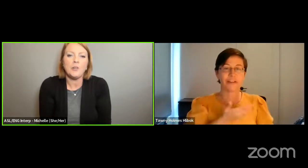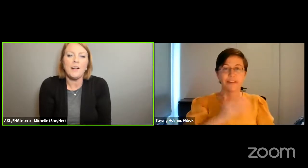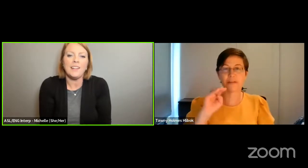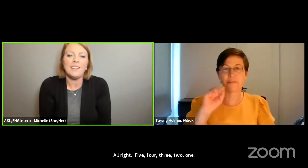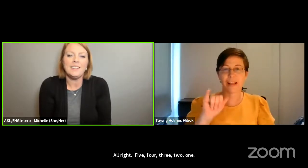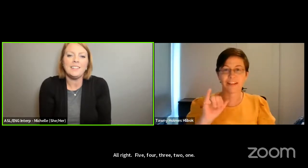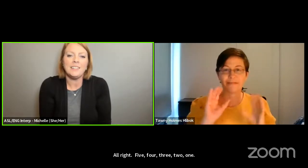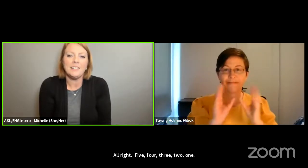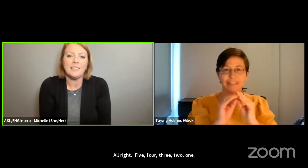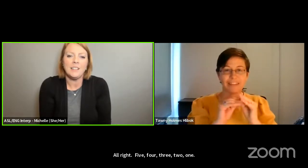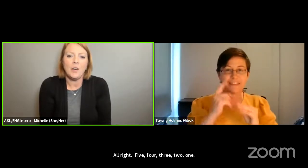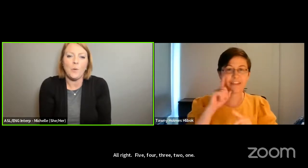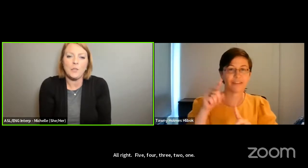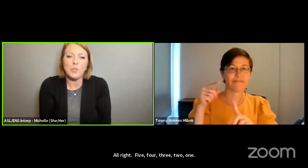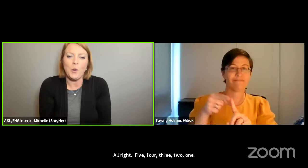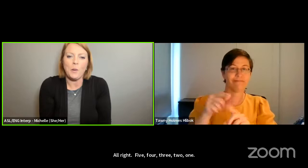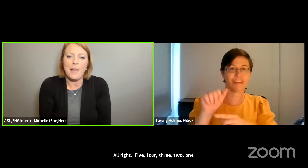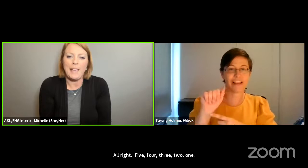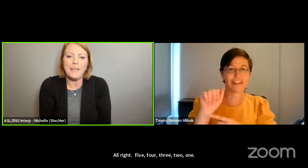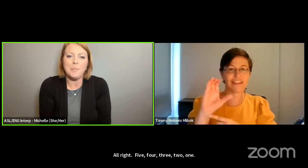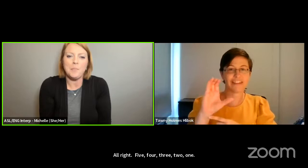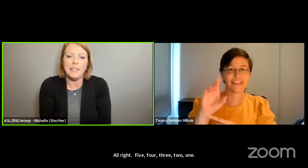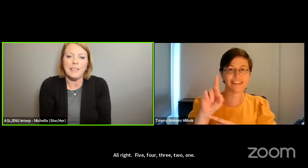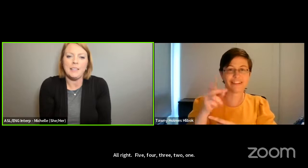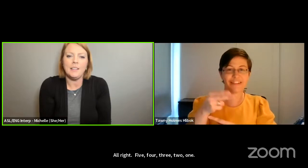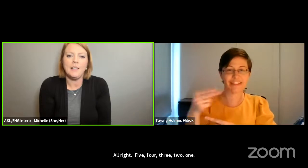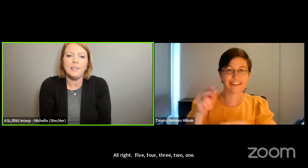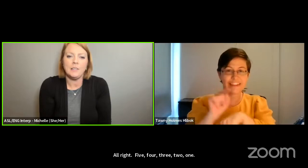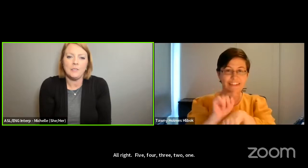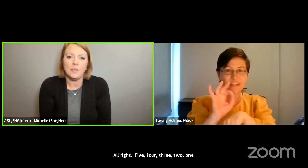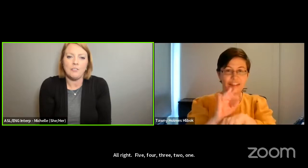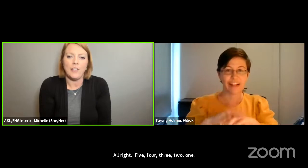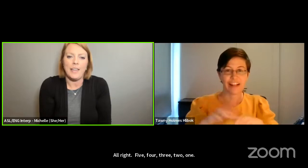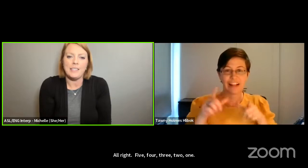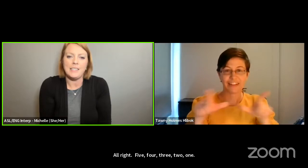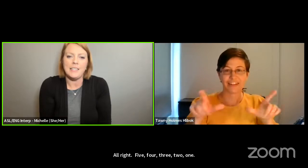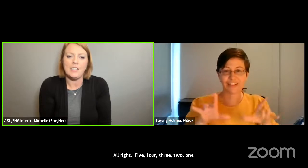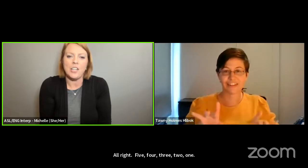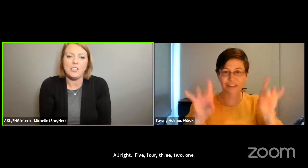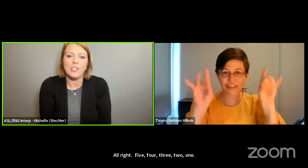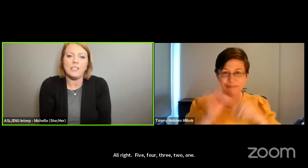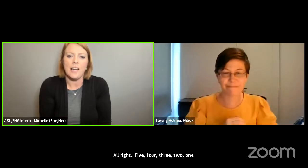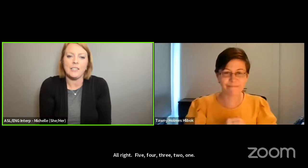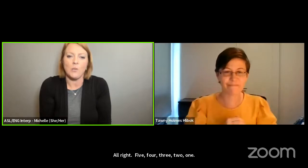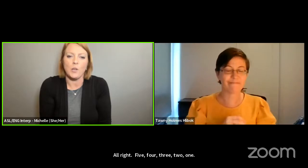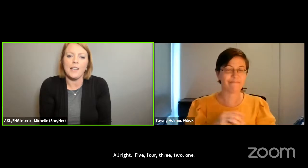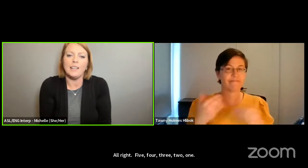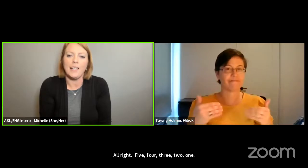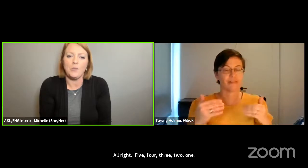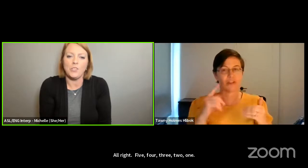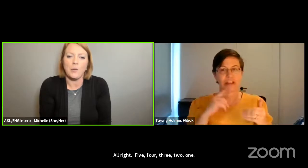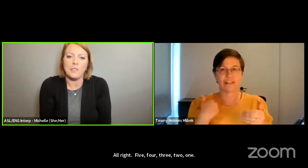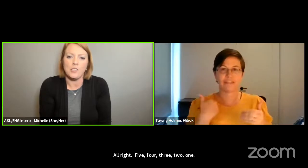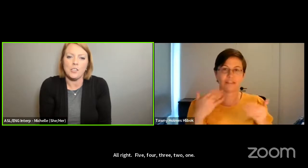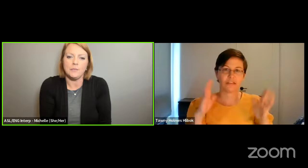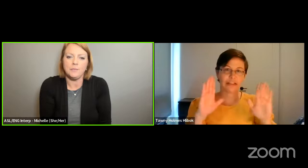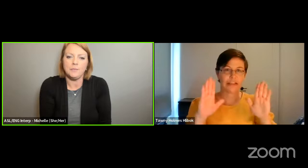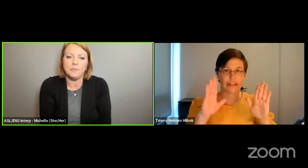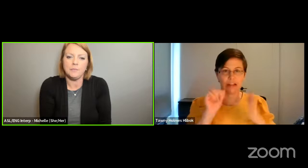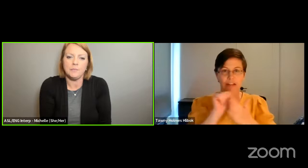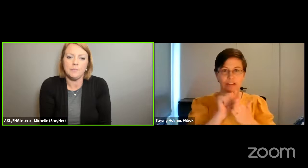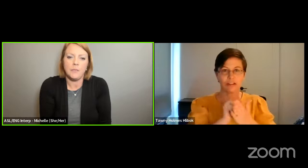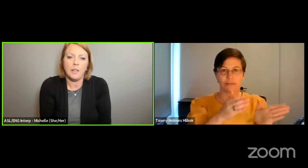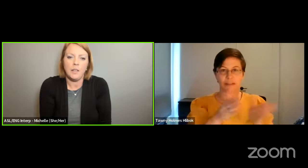Hello, everyone. Welcome to our May meeting for the ACDHH Task Force on Language